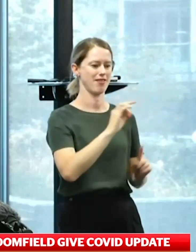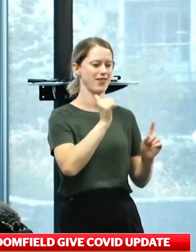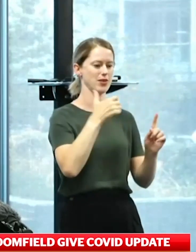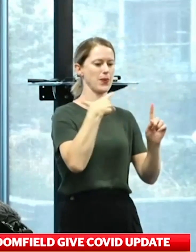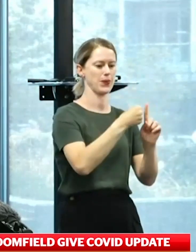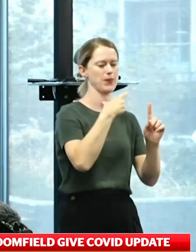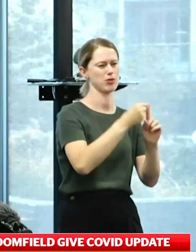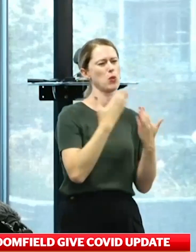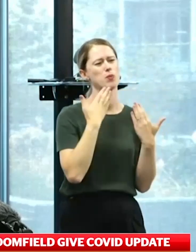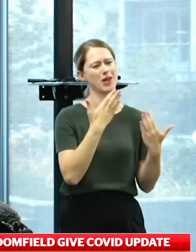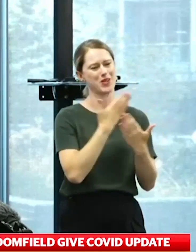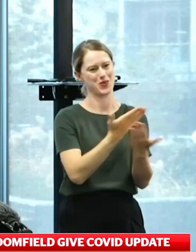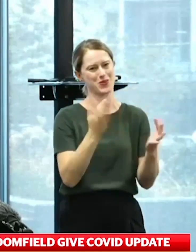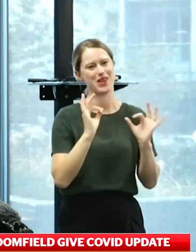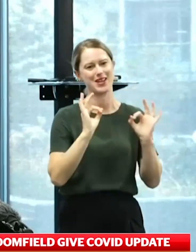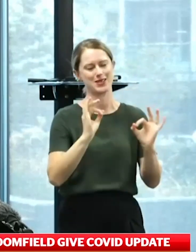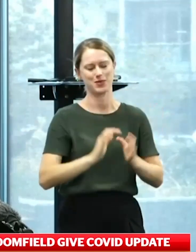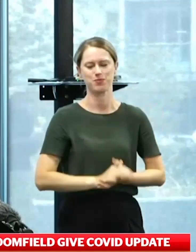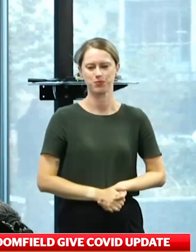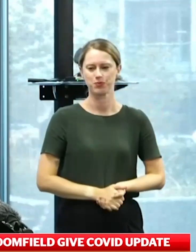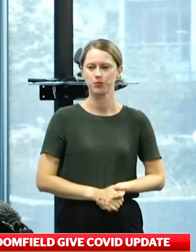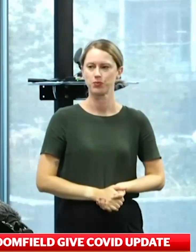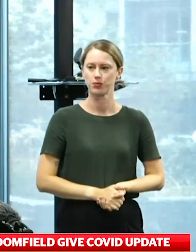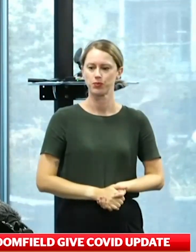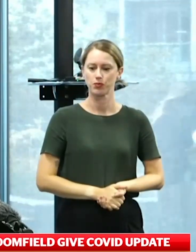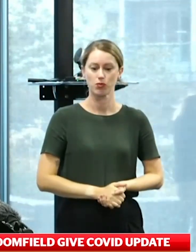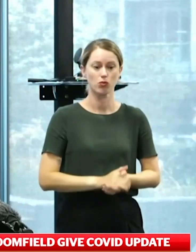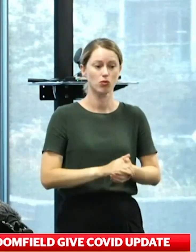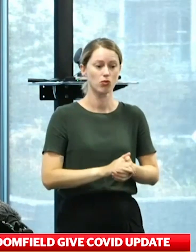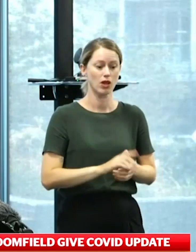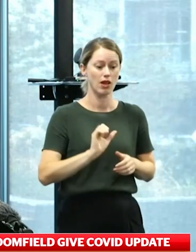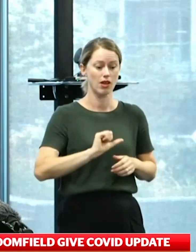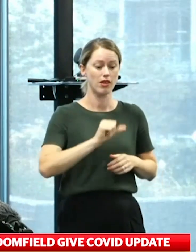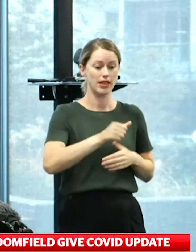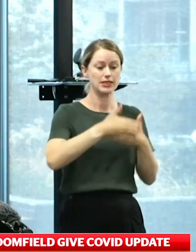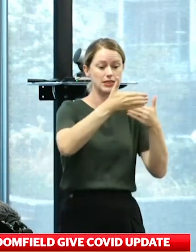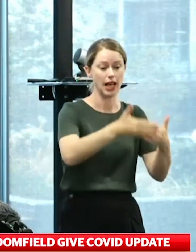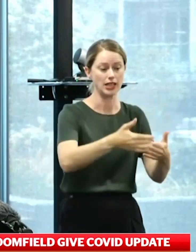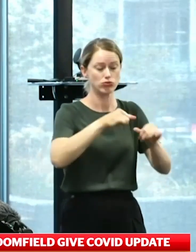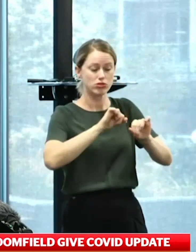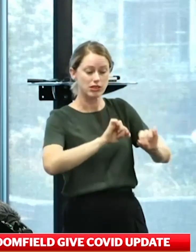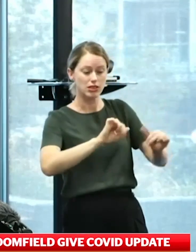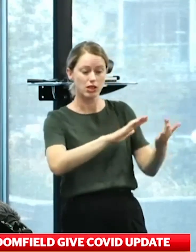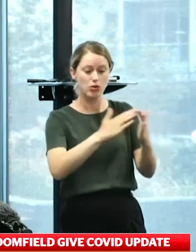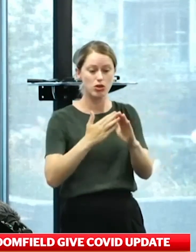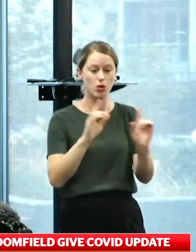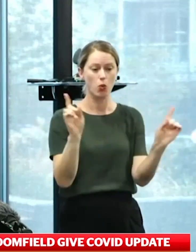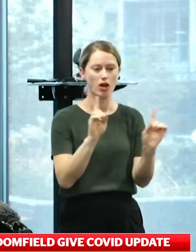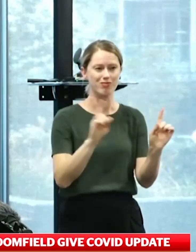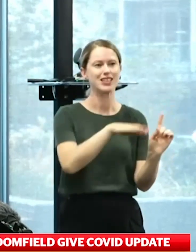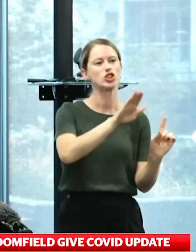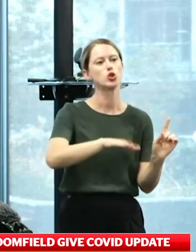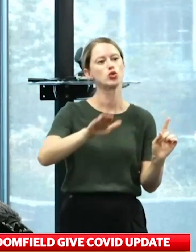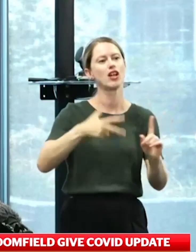ora, ngā mihi, that is fantastic. We're also well underway with the next stage of protecting our communities, making the